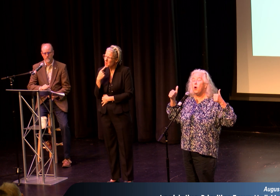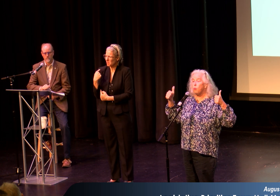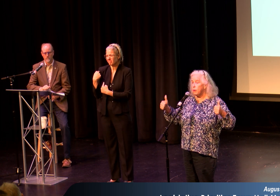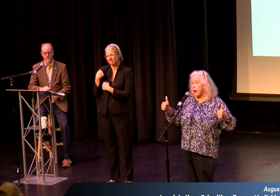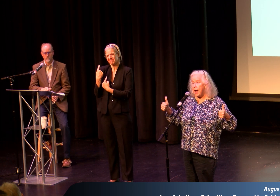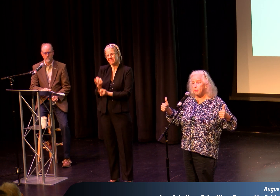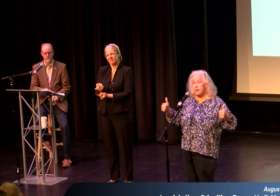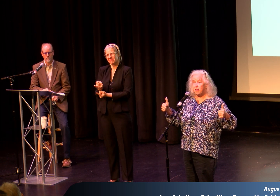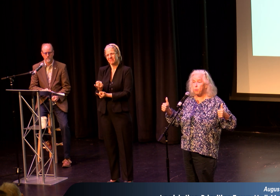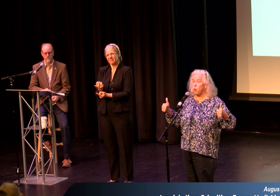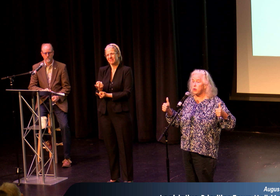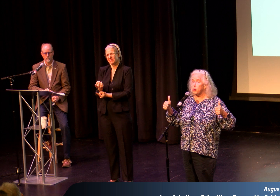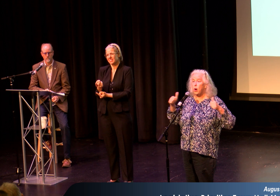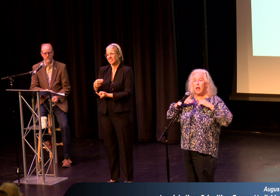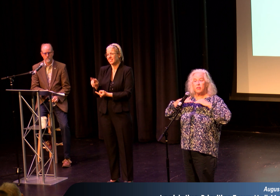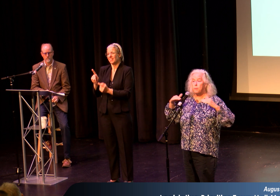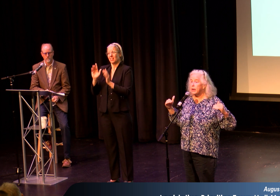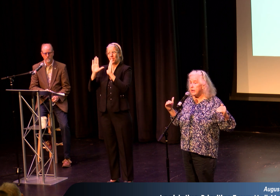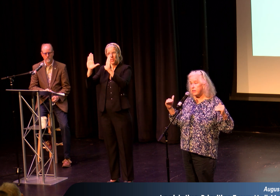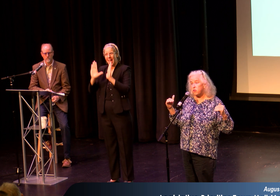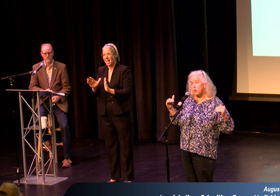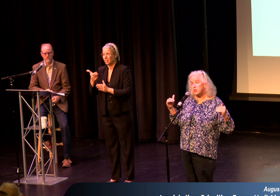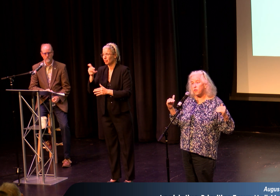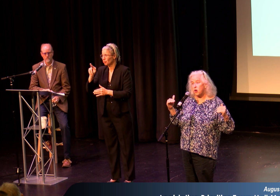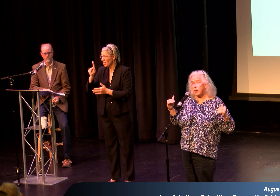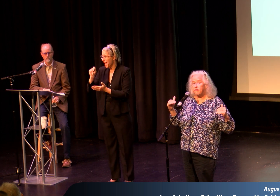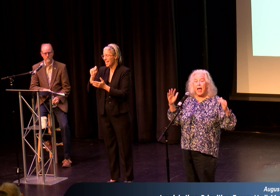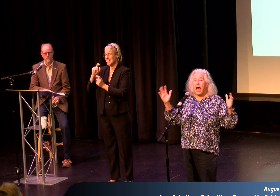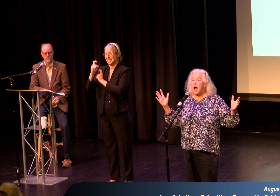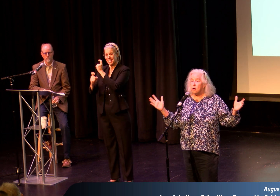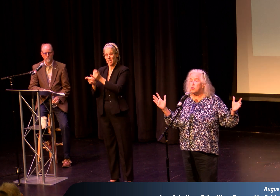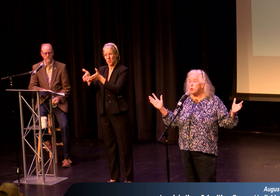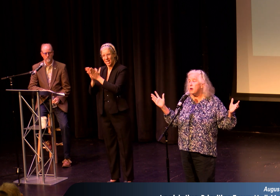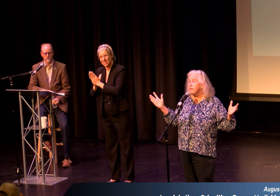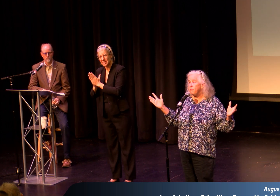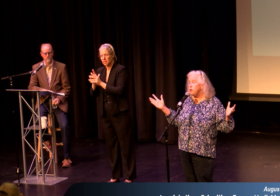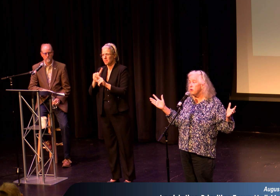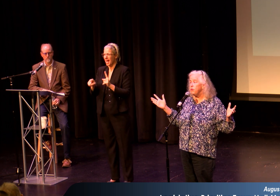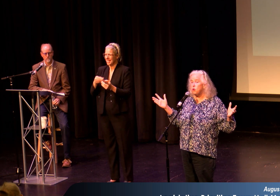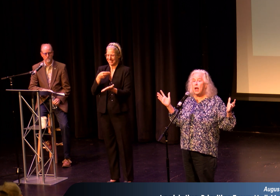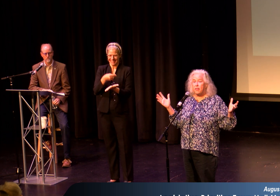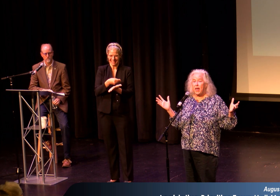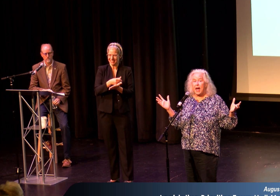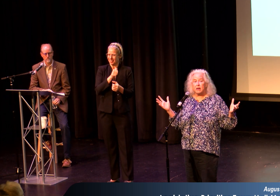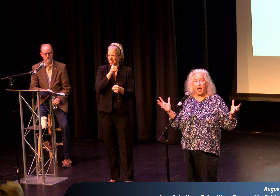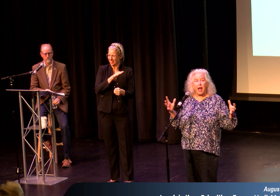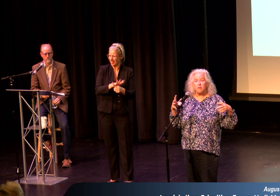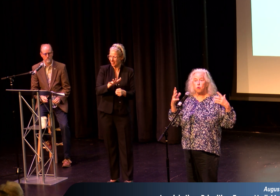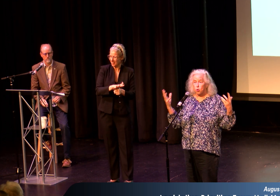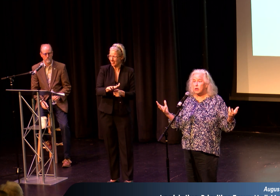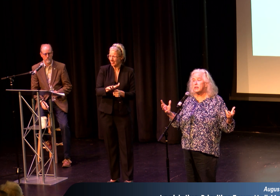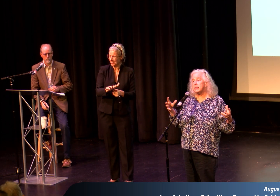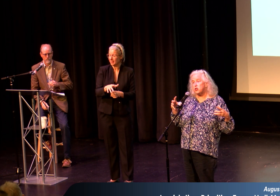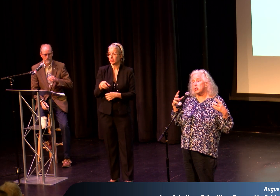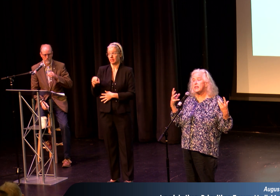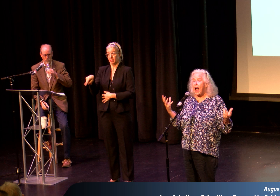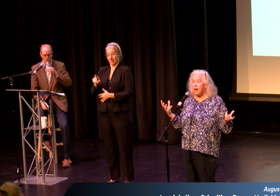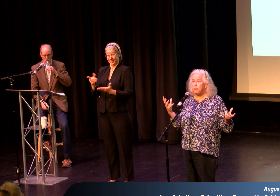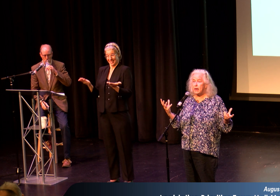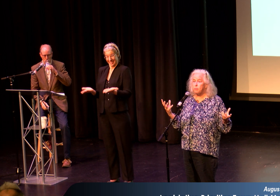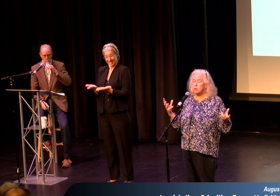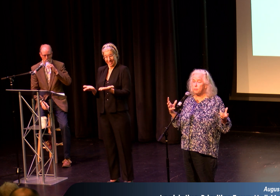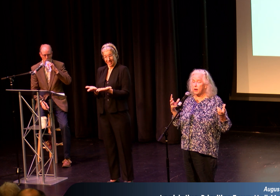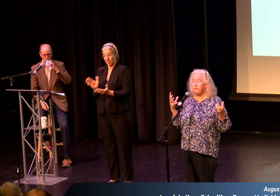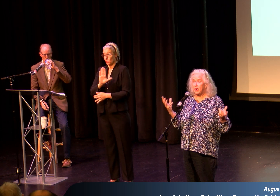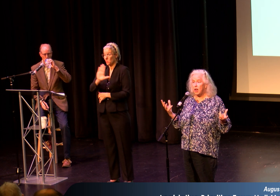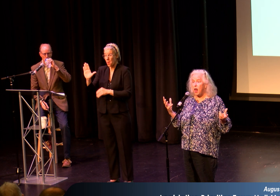grant. We were happy to support you. The money didn't stretch far enough. I also have a few of you that your organizations have